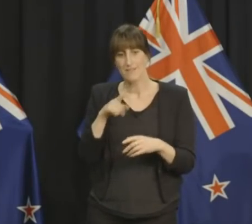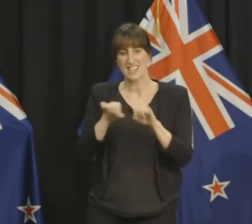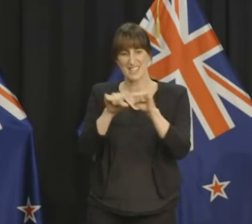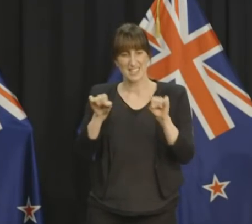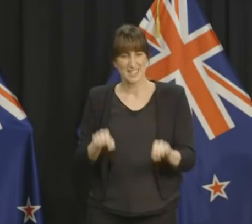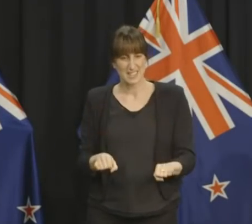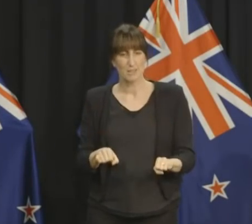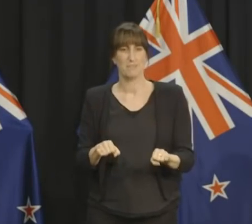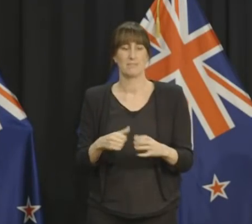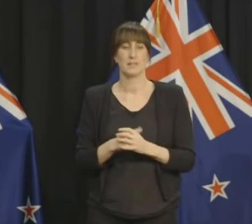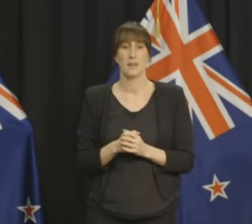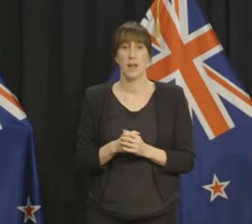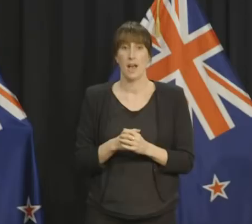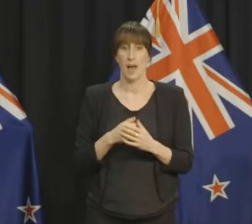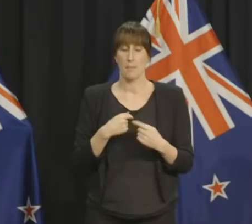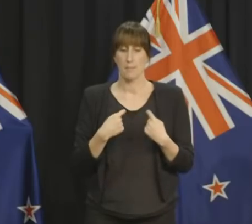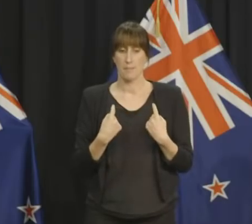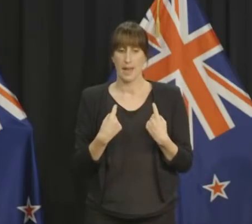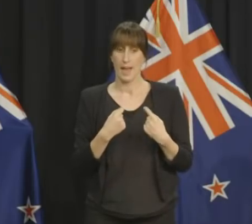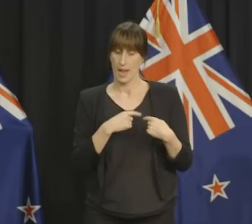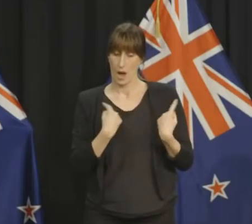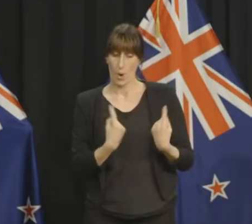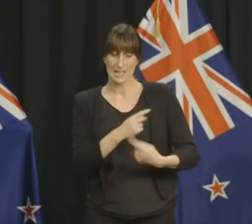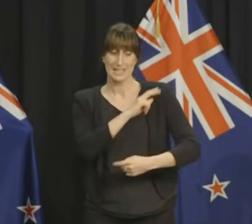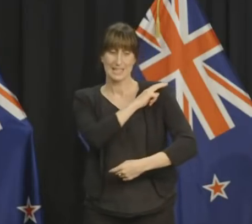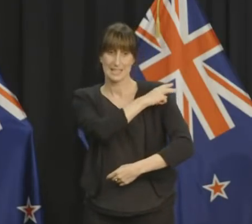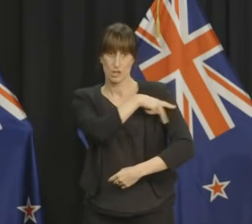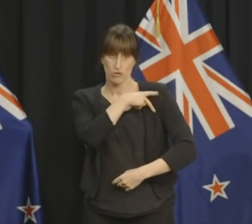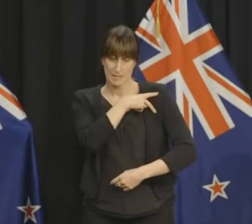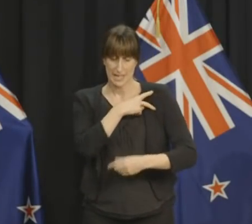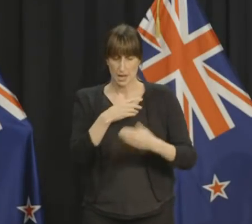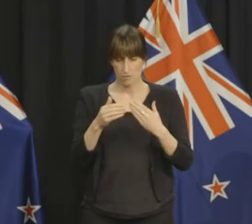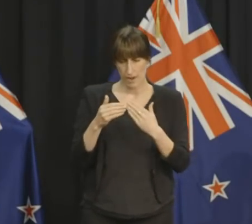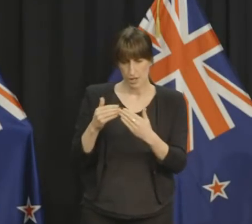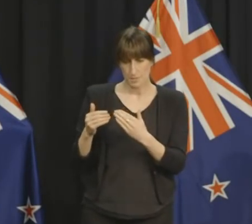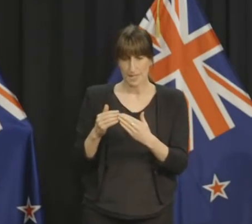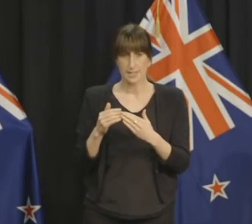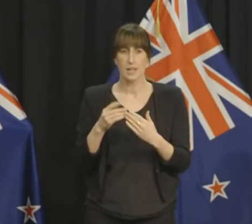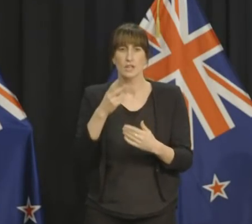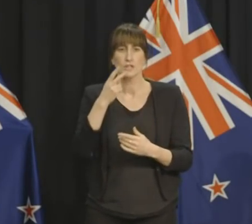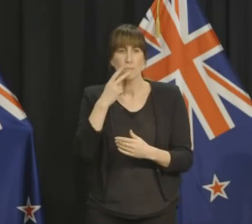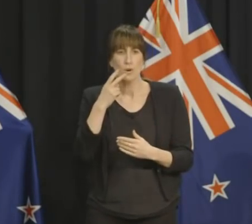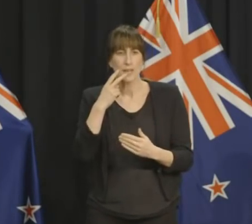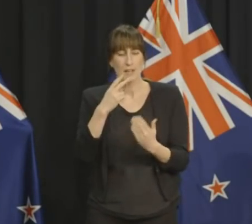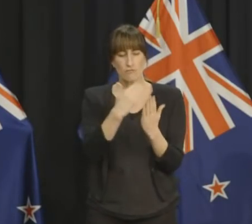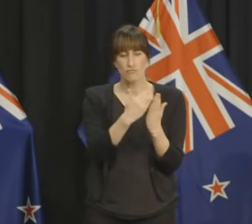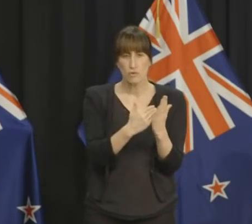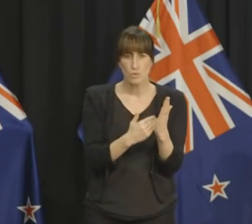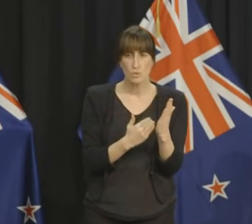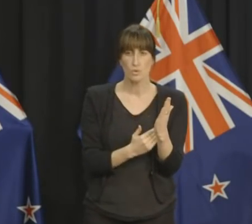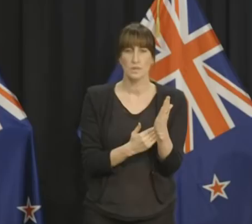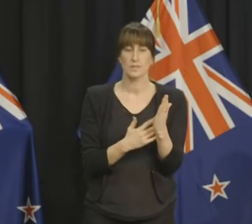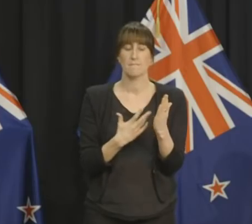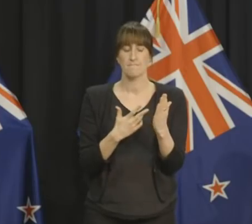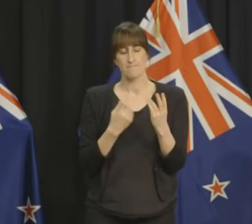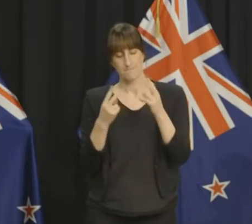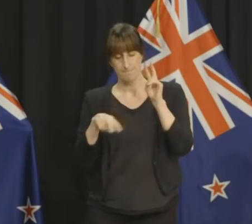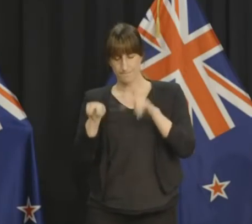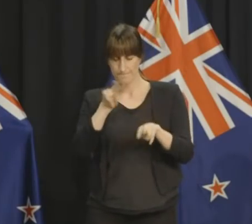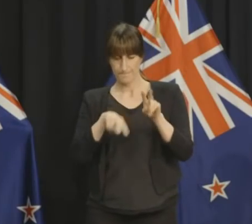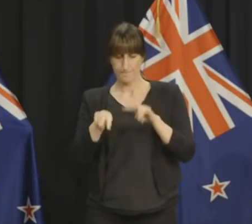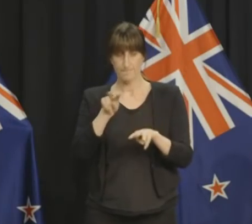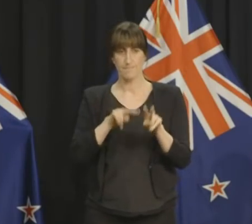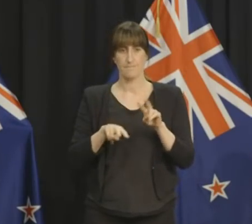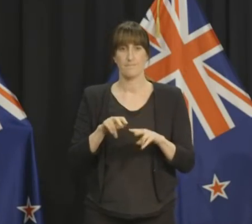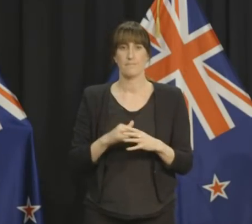considering our resourcing arrangements, security system arrangements, as well as our particular smoking policy to determine their